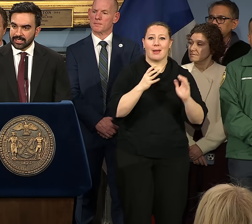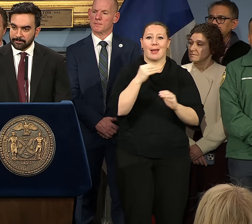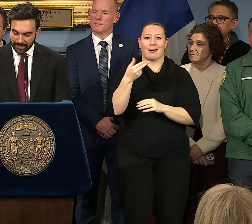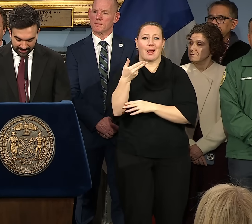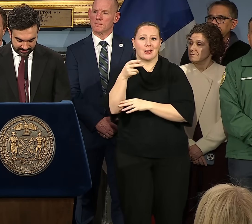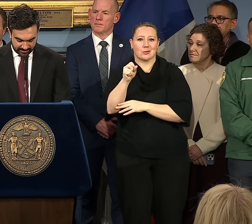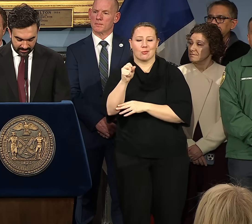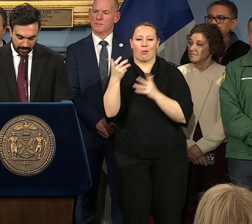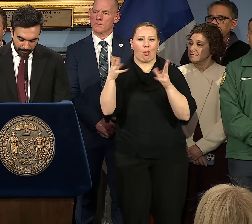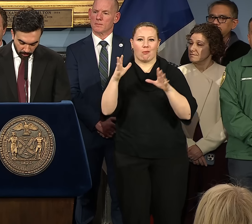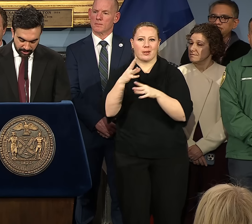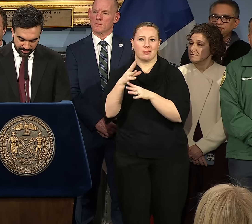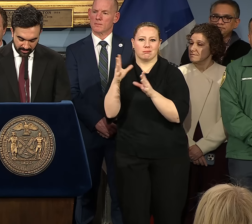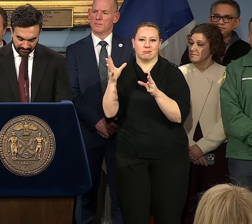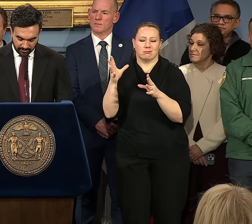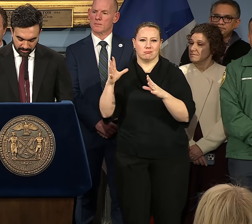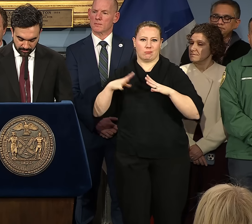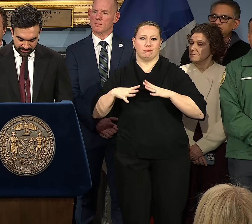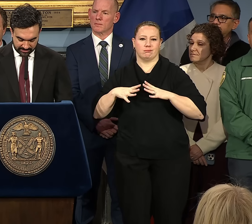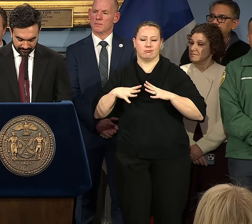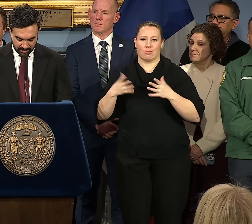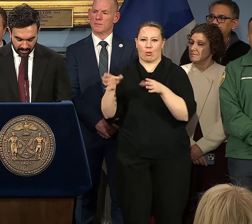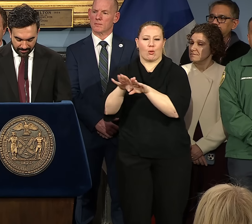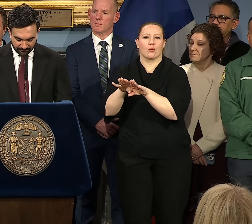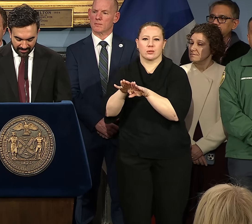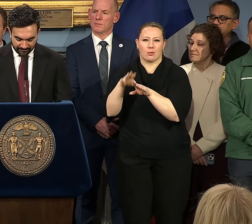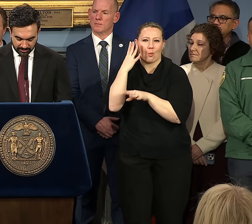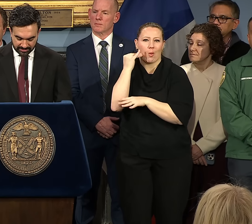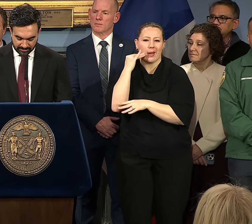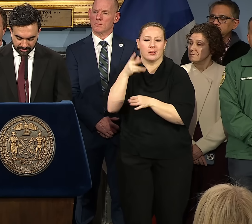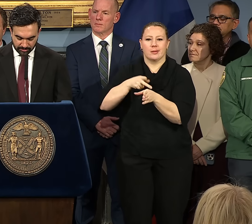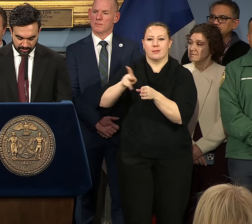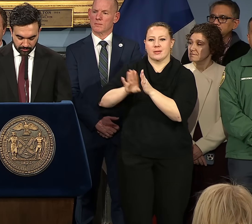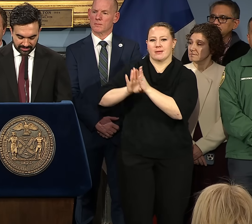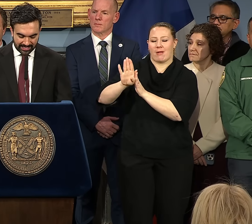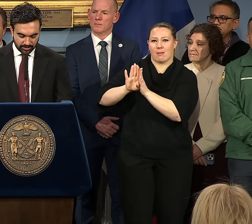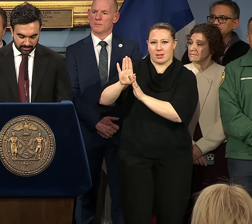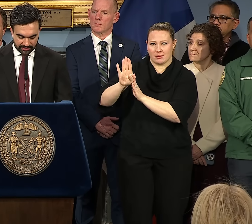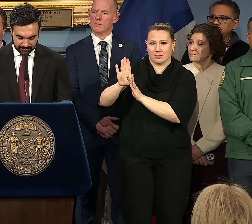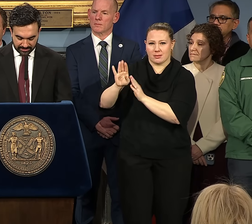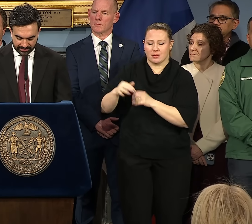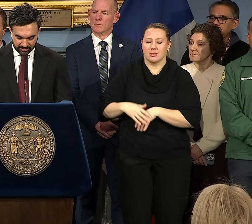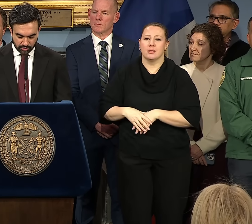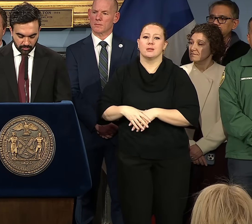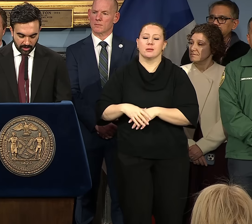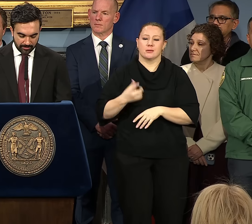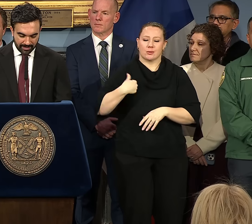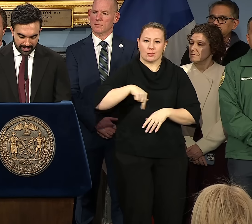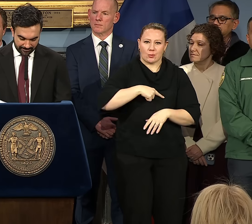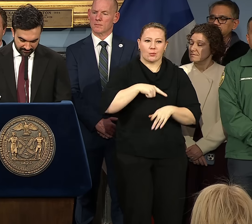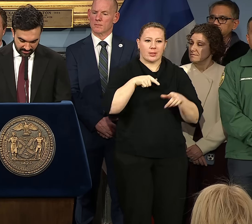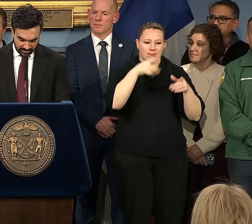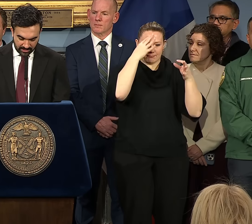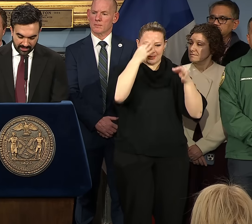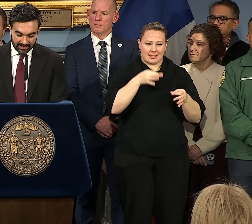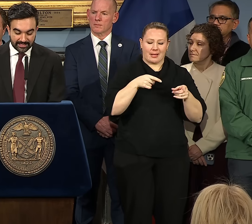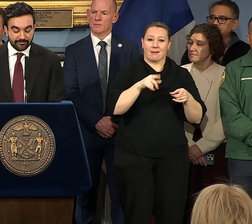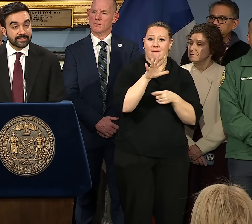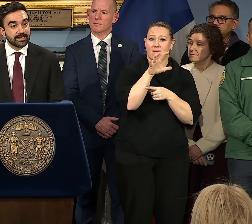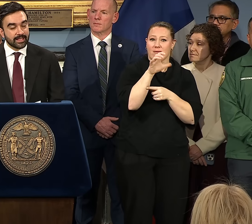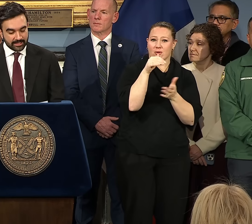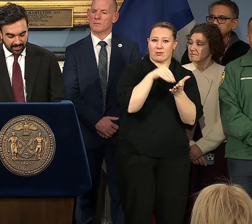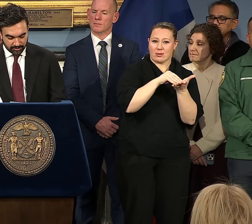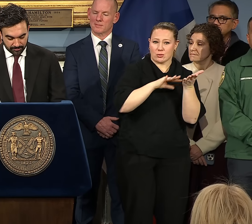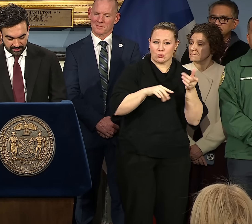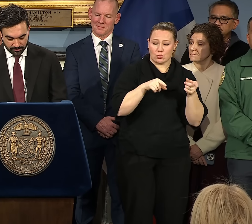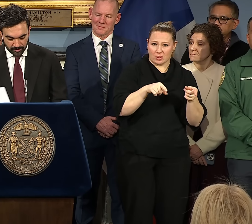remote impacts a portion of our school system, about 500,000 students who are scheduled to be in school on Monday. I did